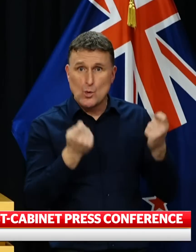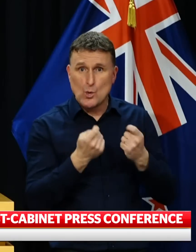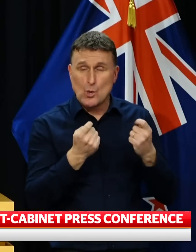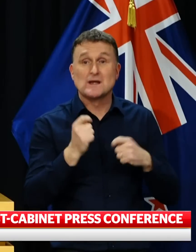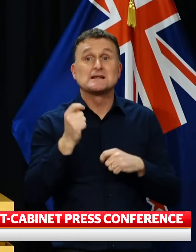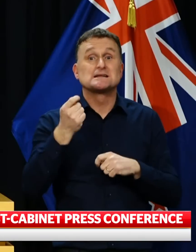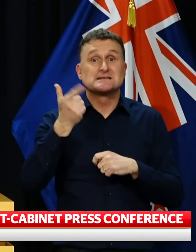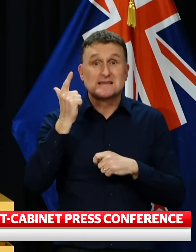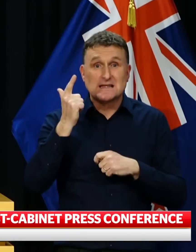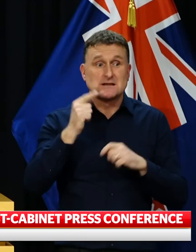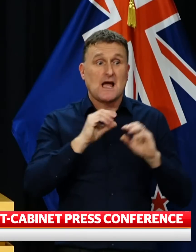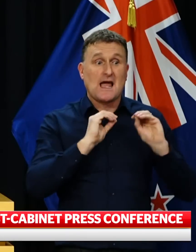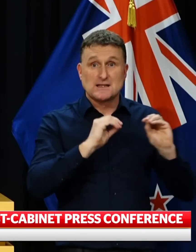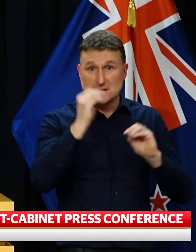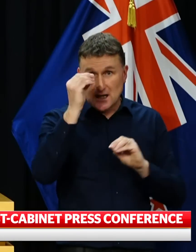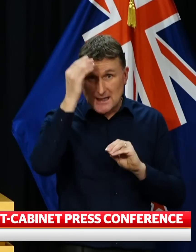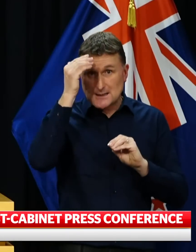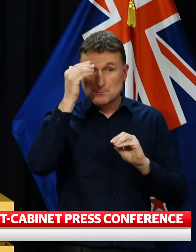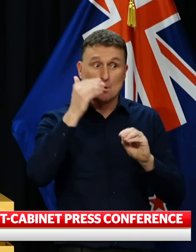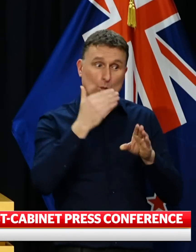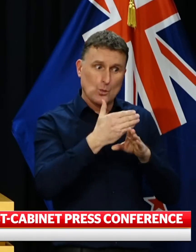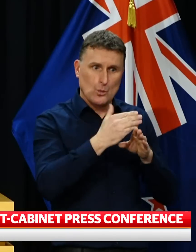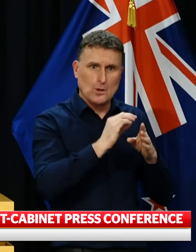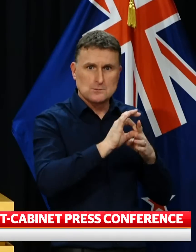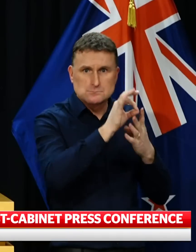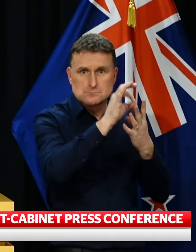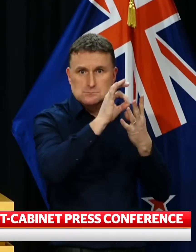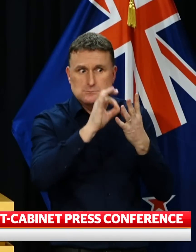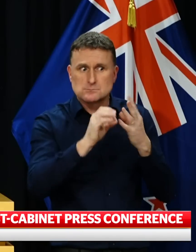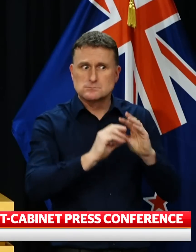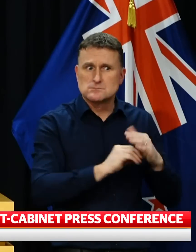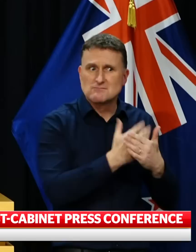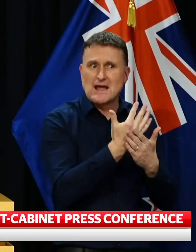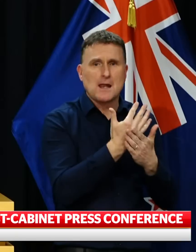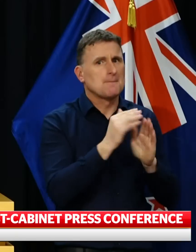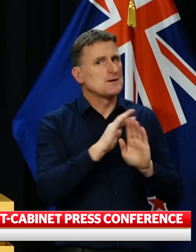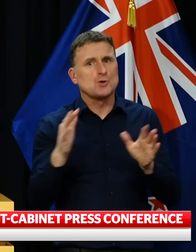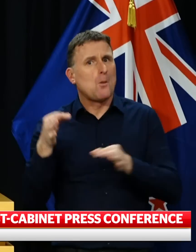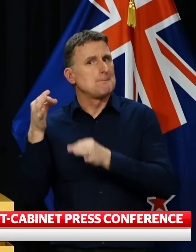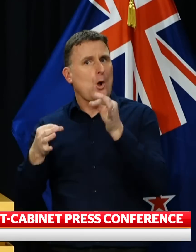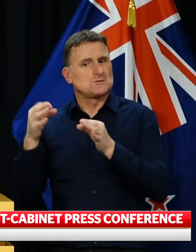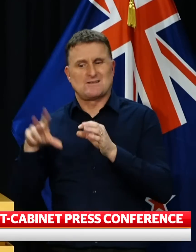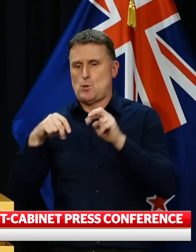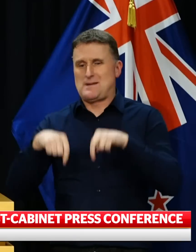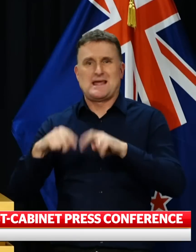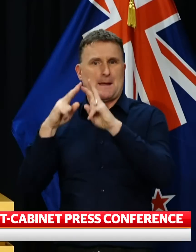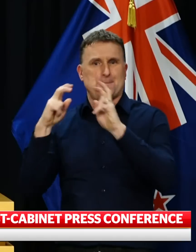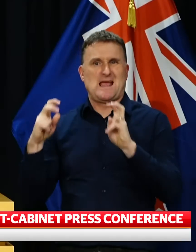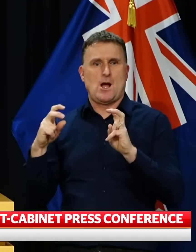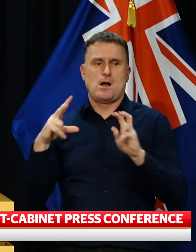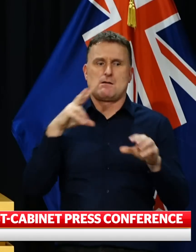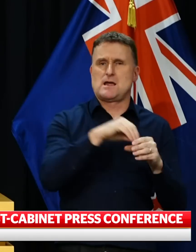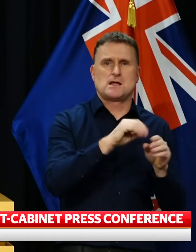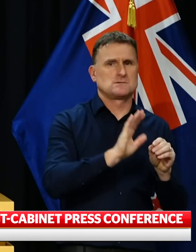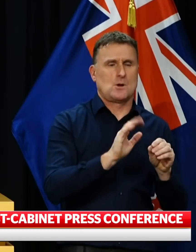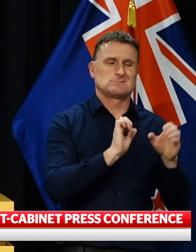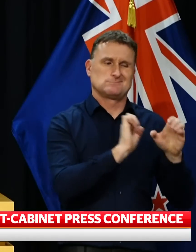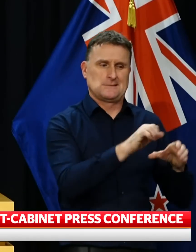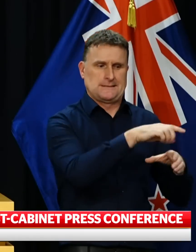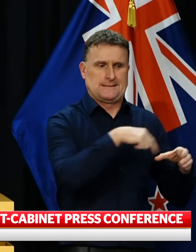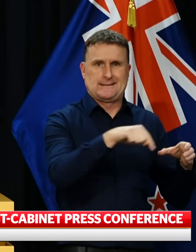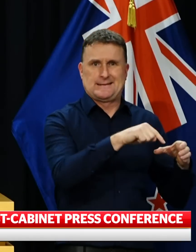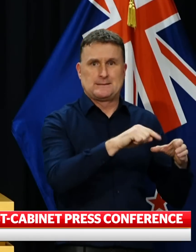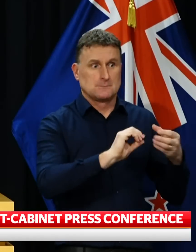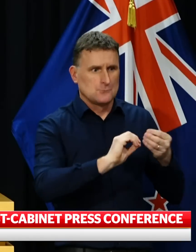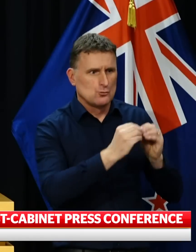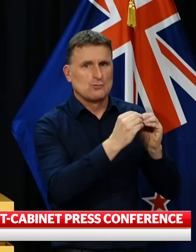and educational experts developing this work, not politicians in the beehive. I think what they've come up with is actually really sound.